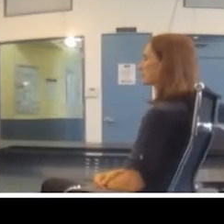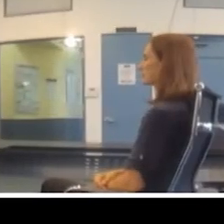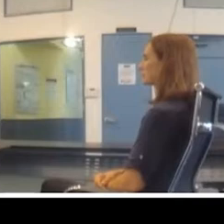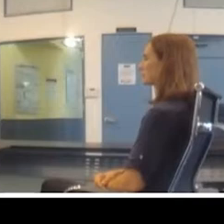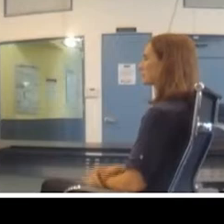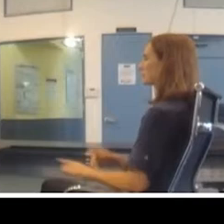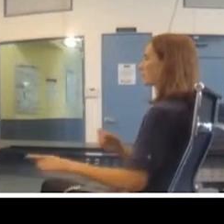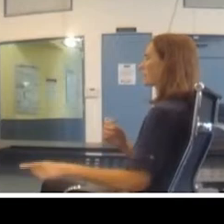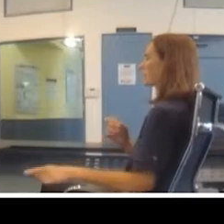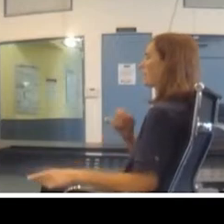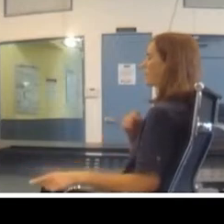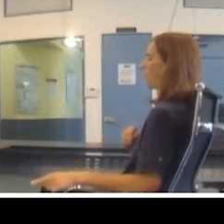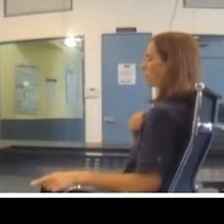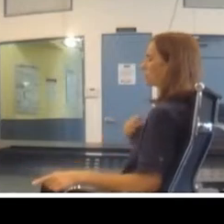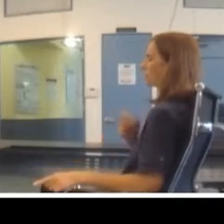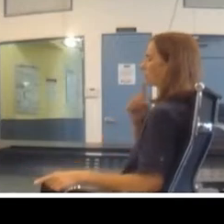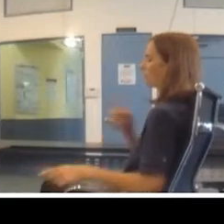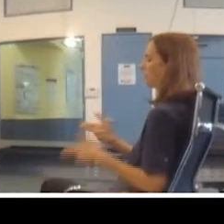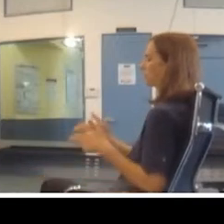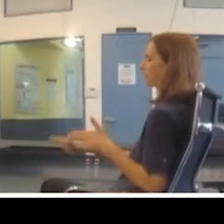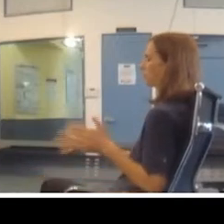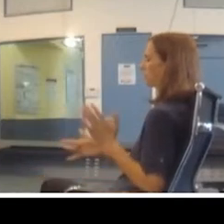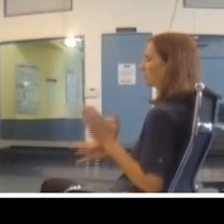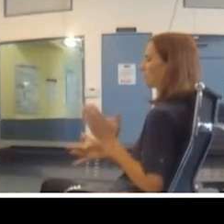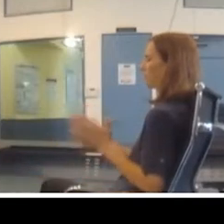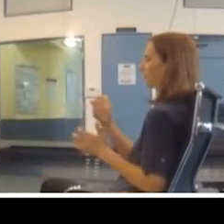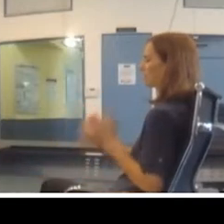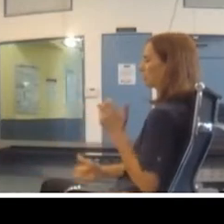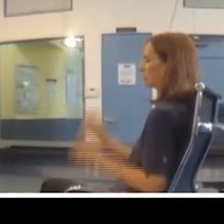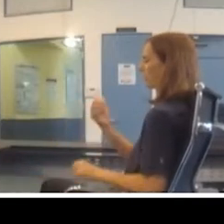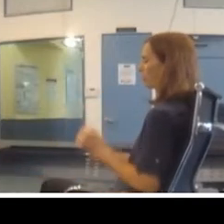We apologize for the brief technical issues, everyone.